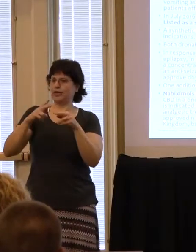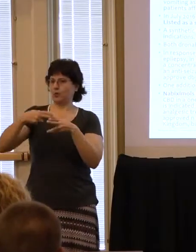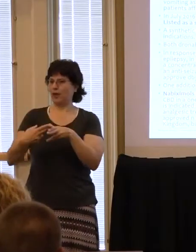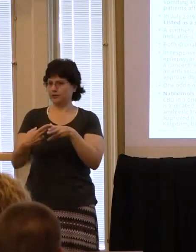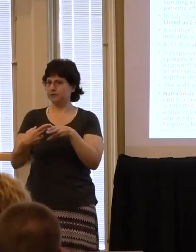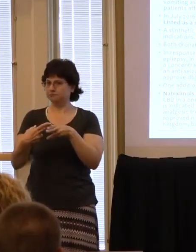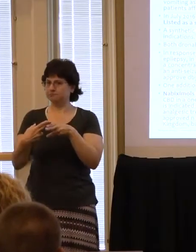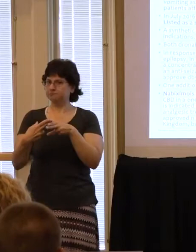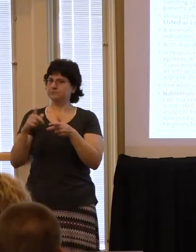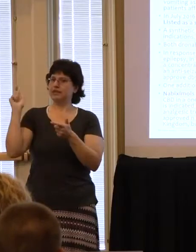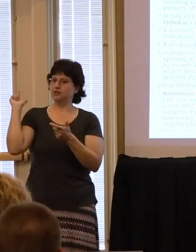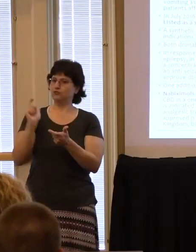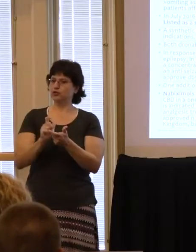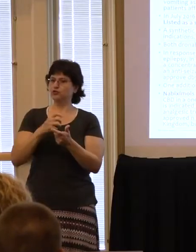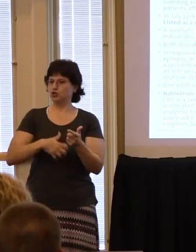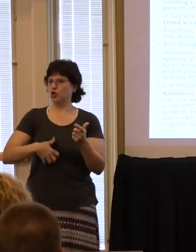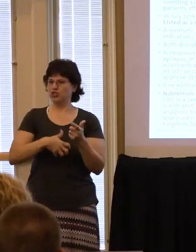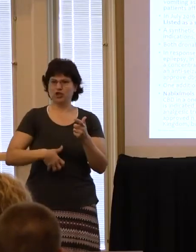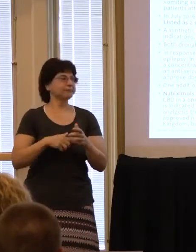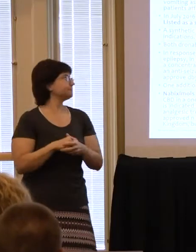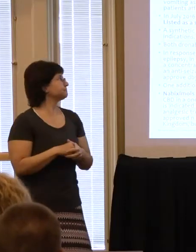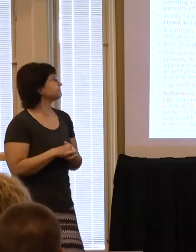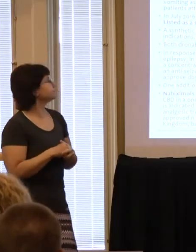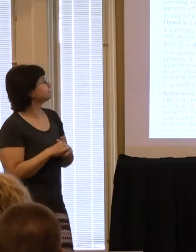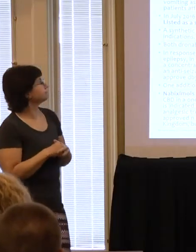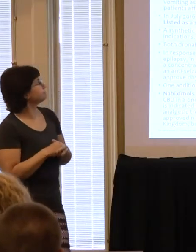to reduce their nausea.